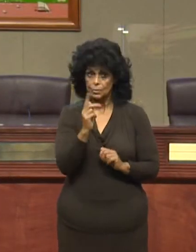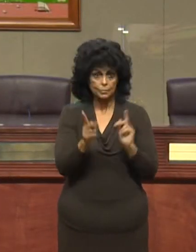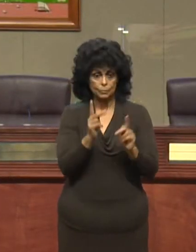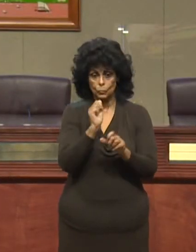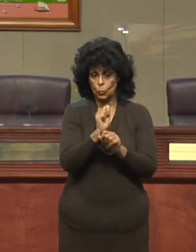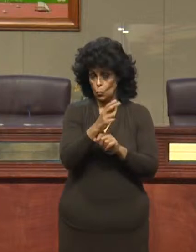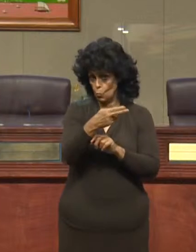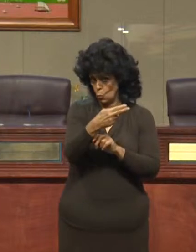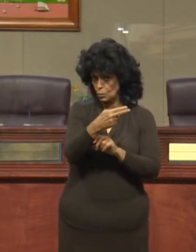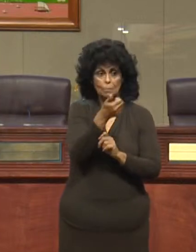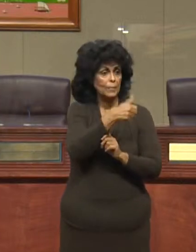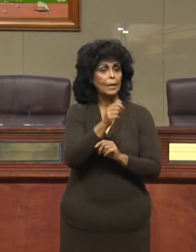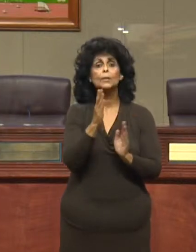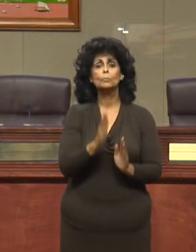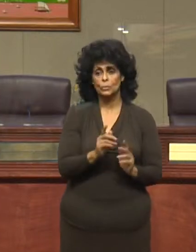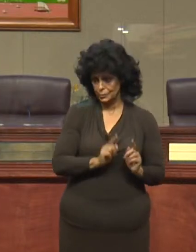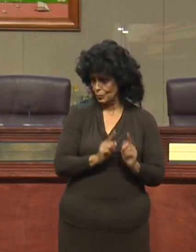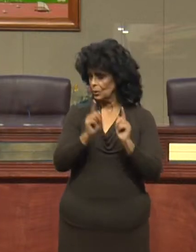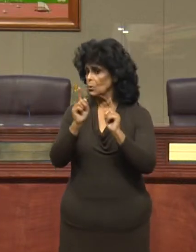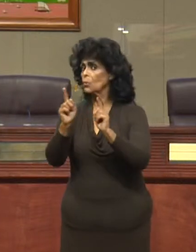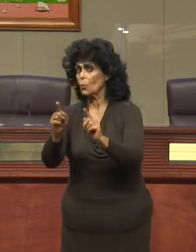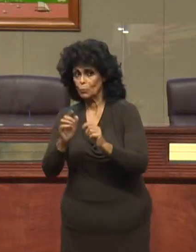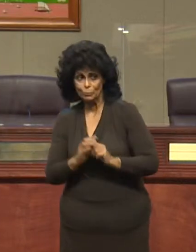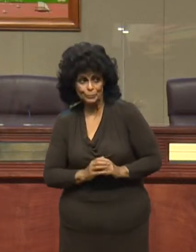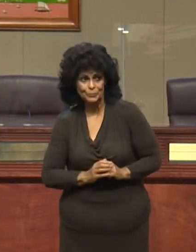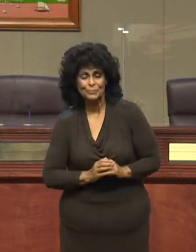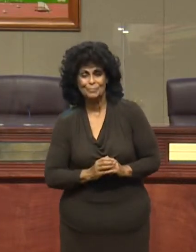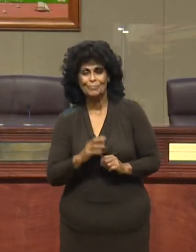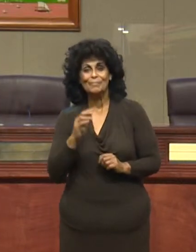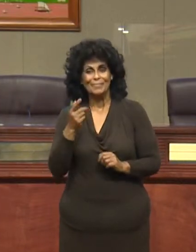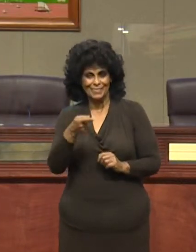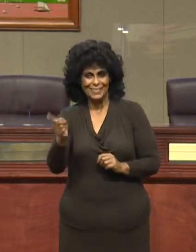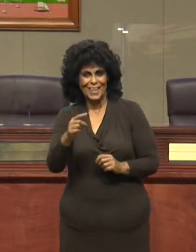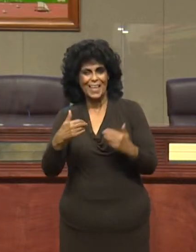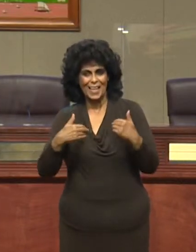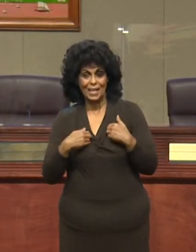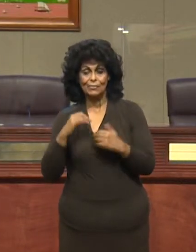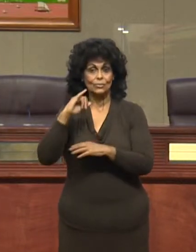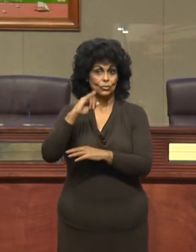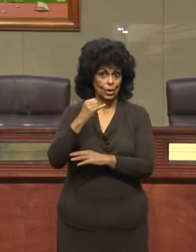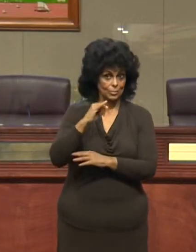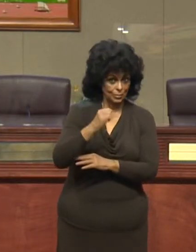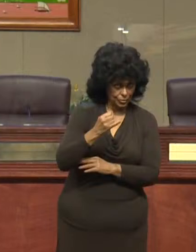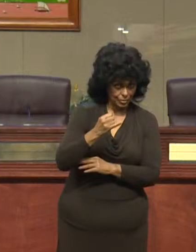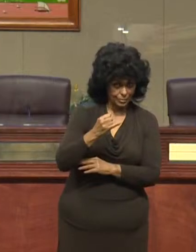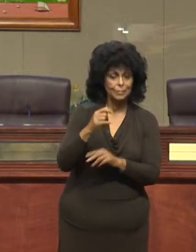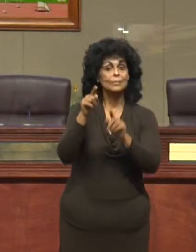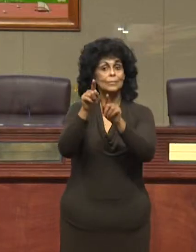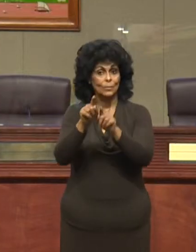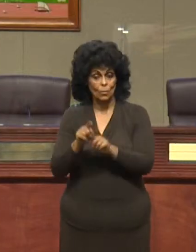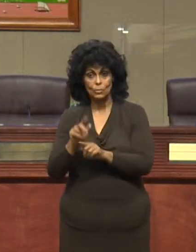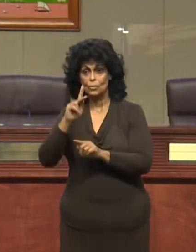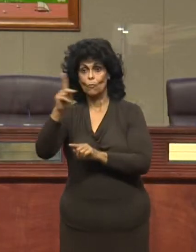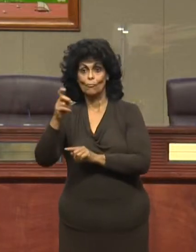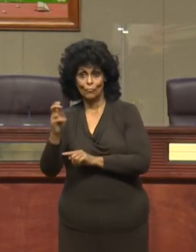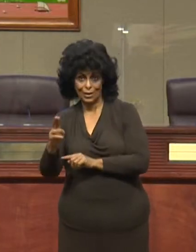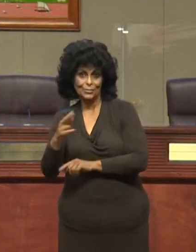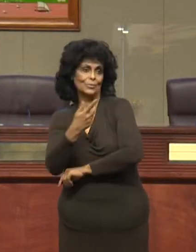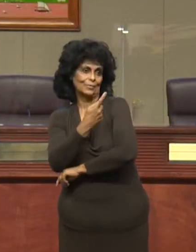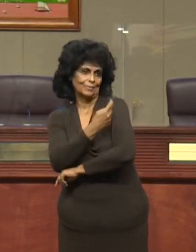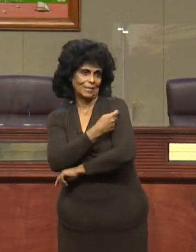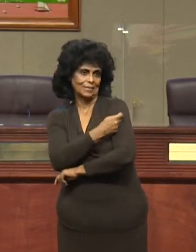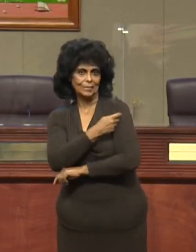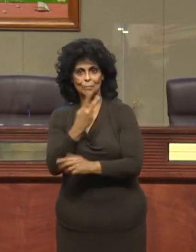workers. This walk-up site has Johnson & Johnson and Pfizer vaccines.